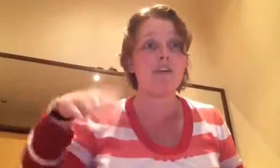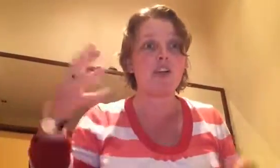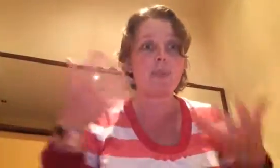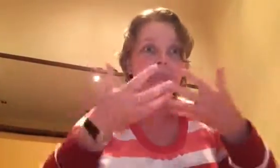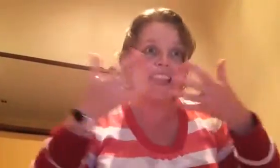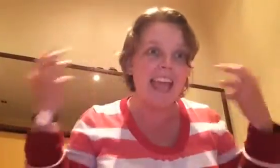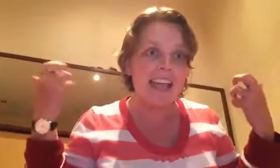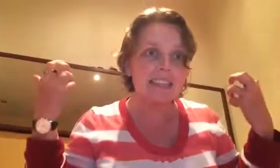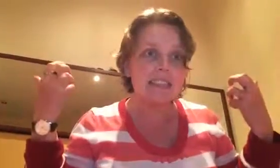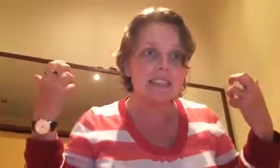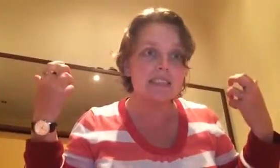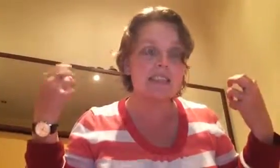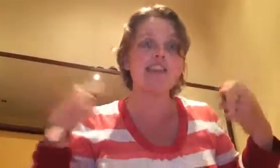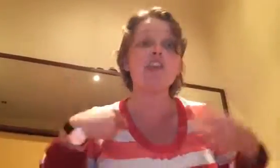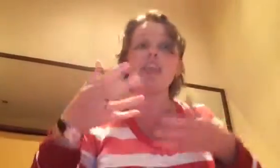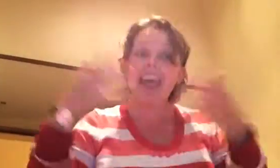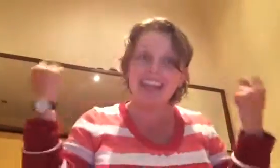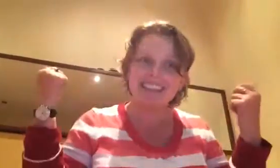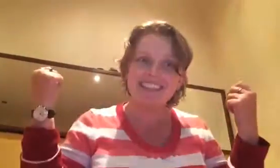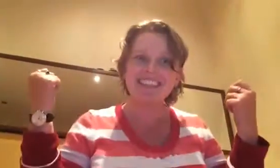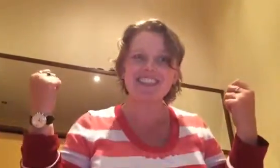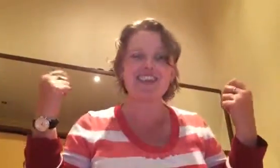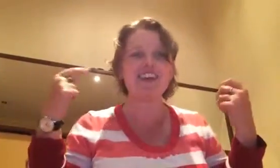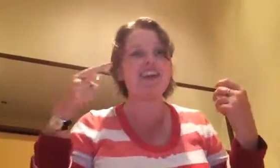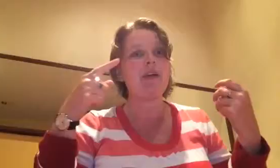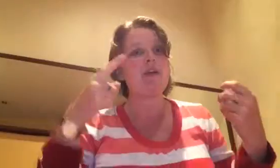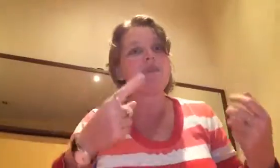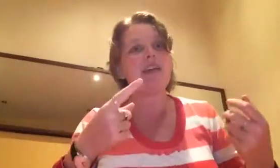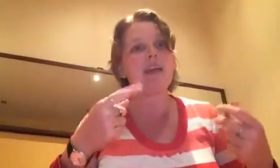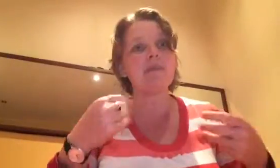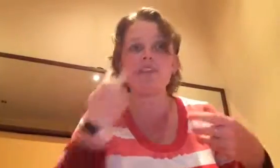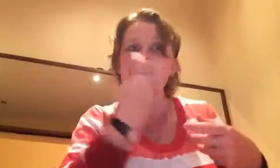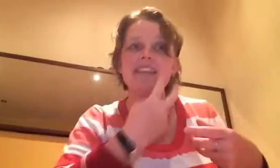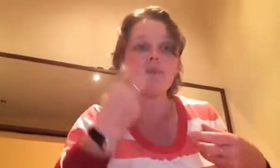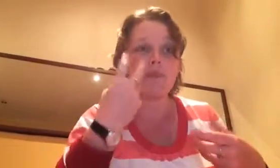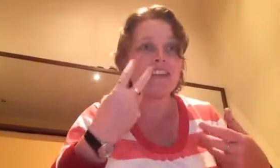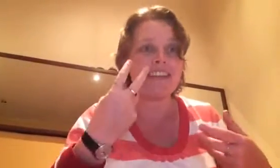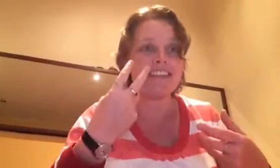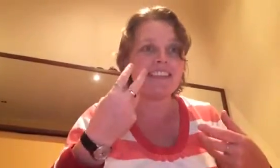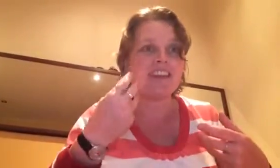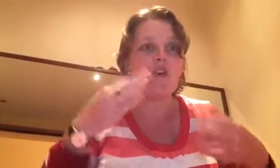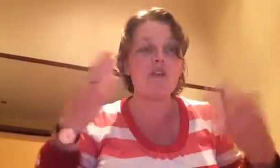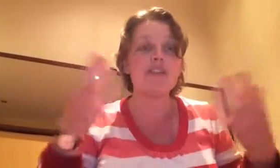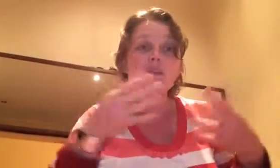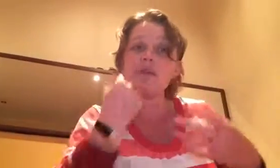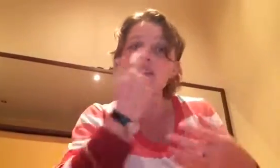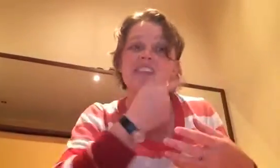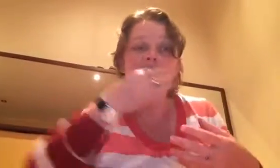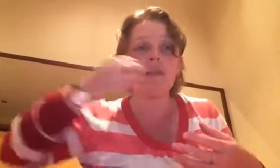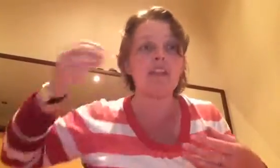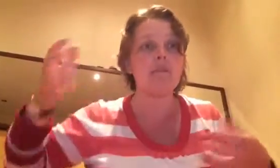and go, and she'd go, cat, so that's lip reading. Or sometimes I'd even take away the lip pen, I